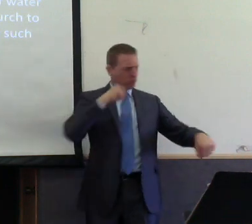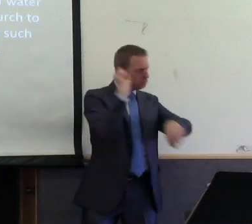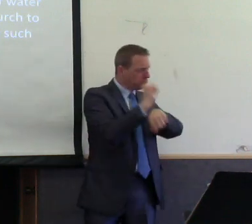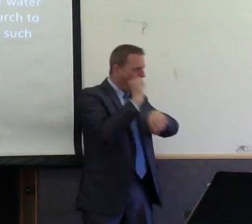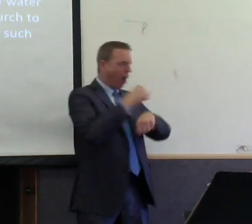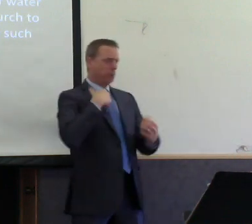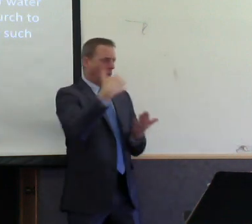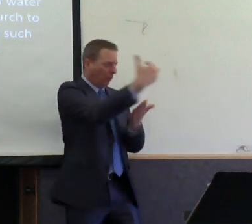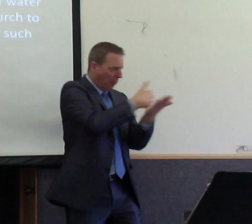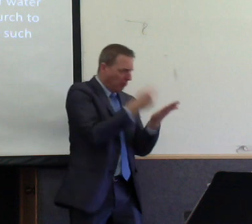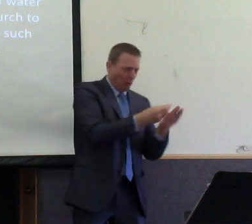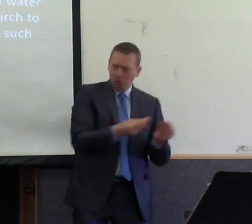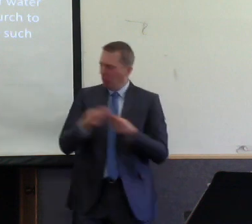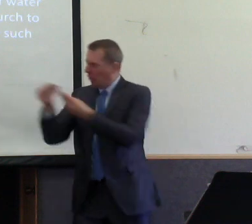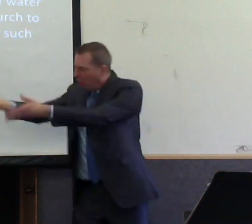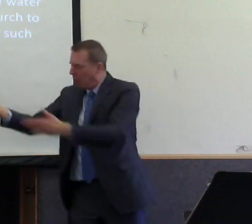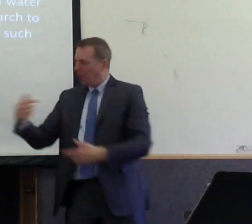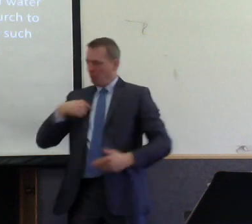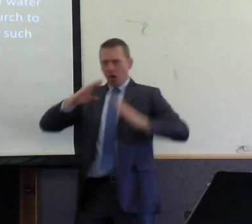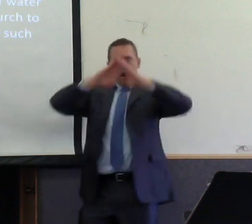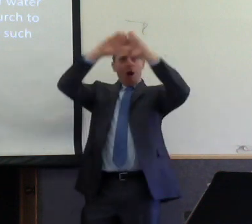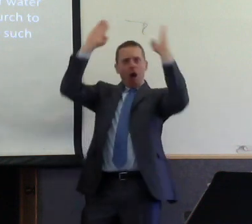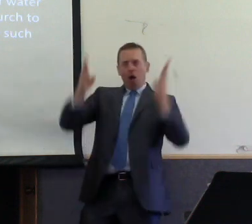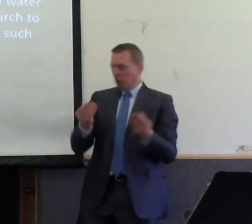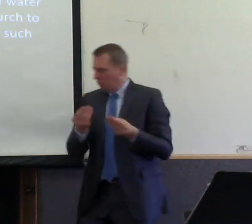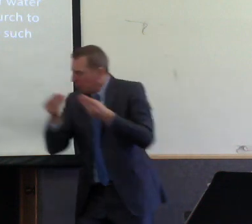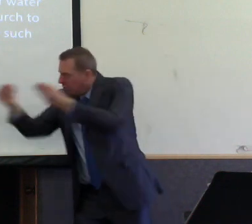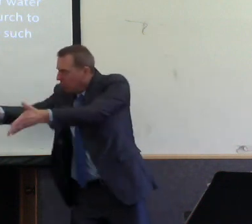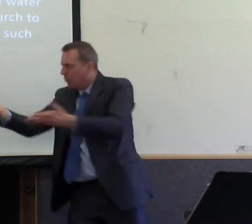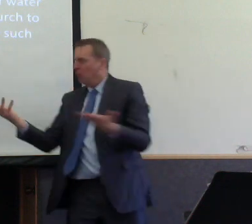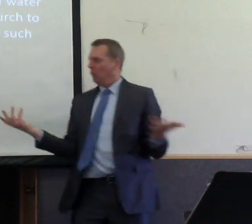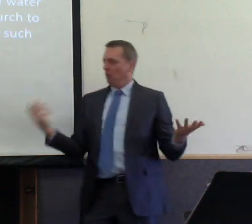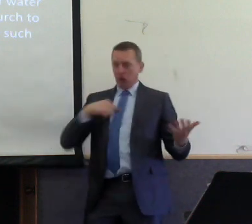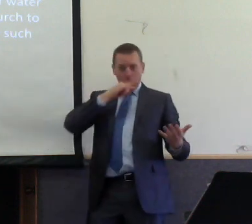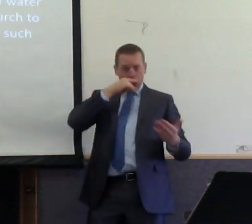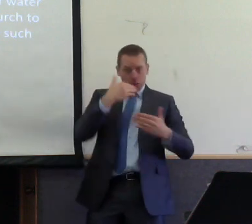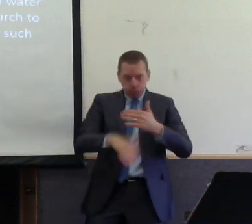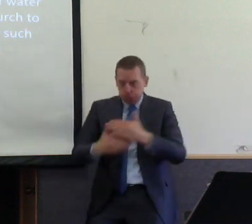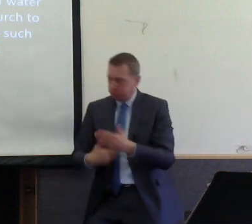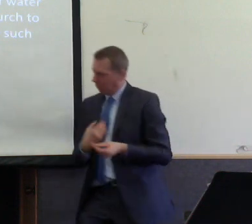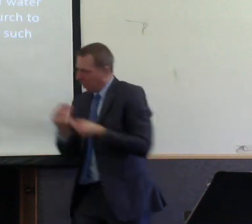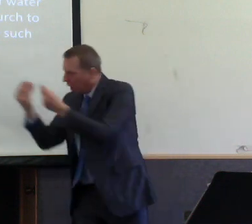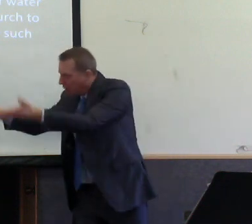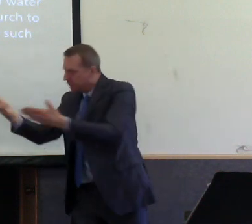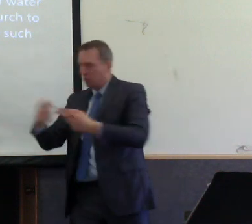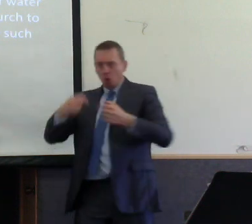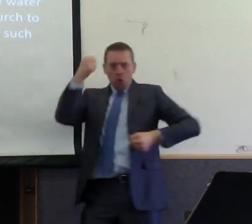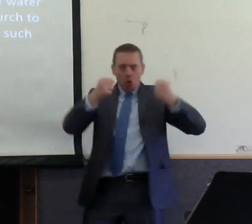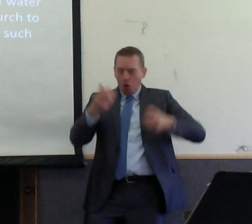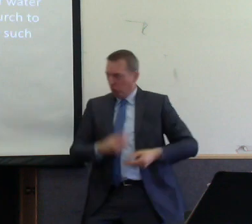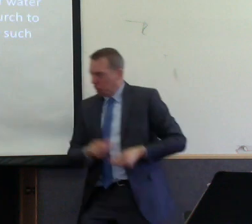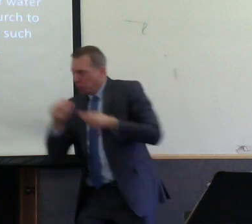Have to be kind of have an attitude and thinking to take care do love you. I go to